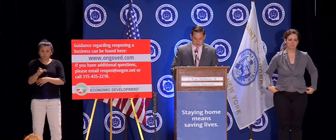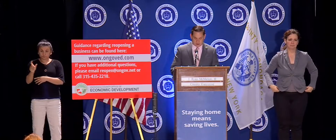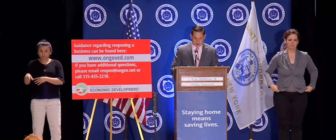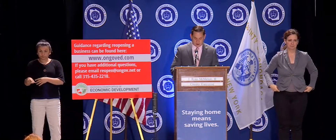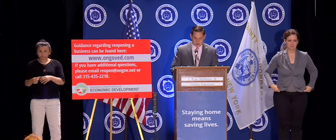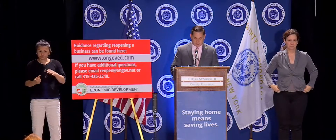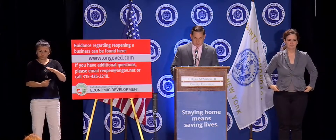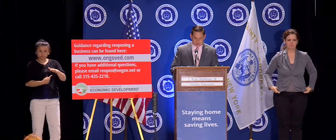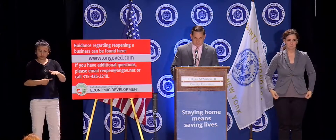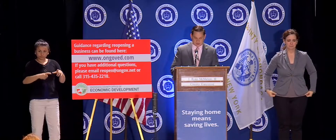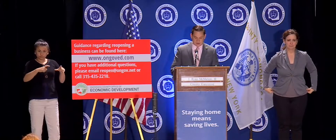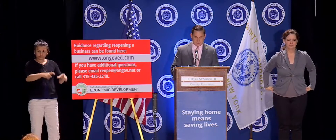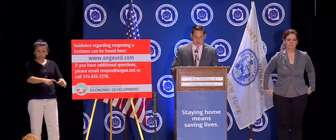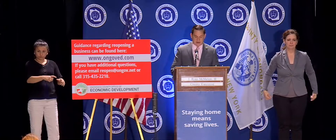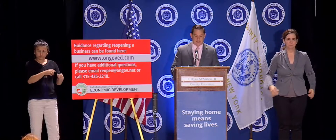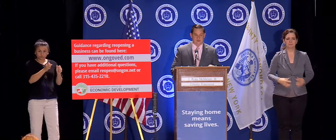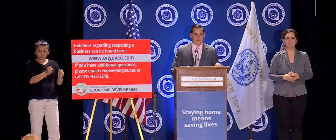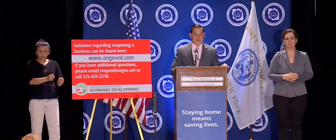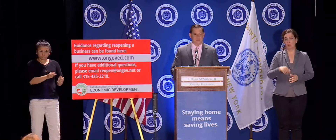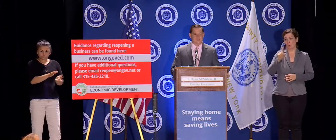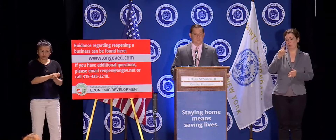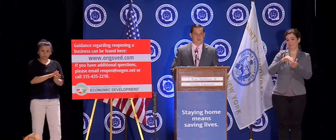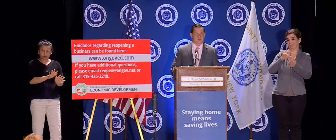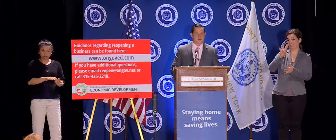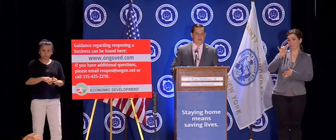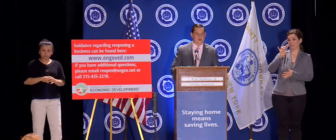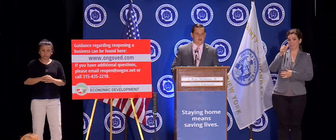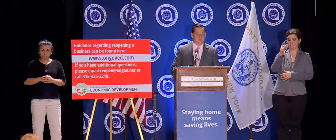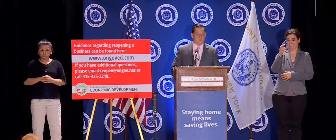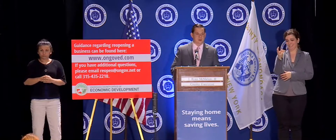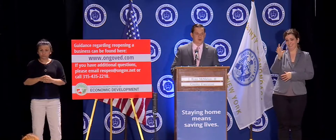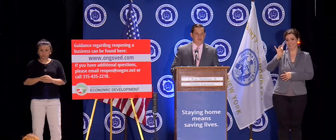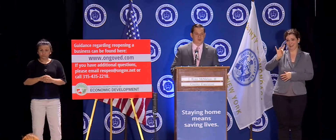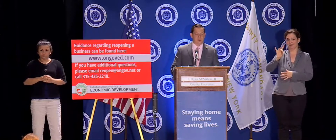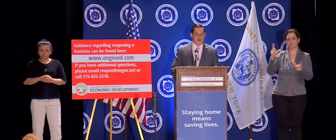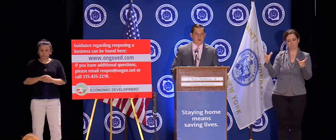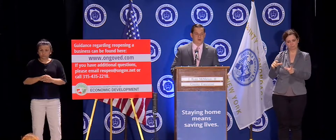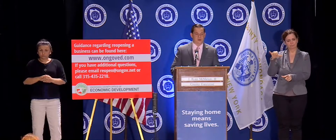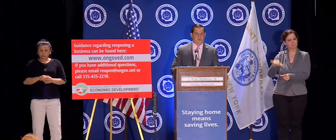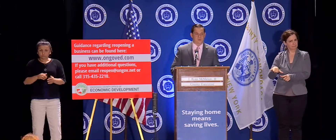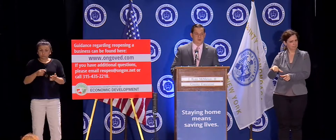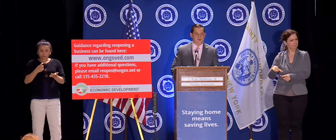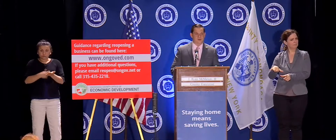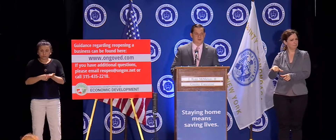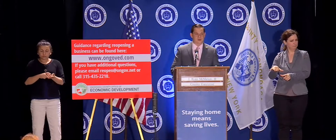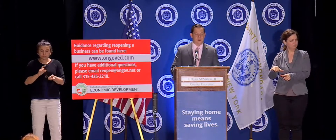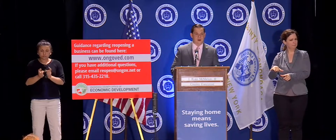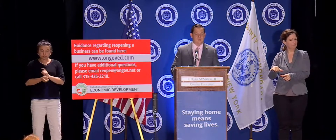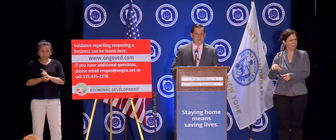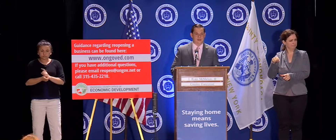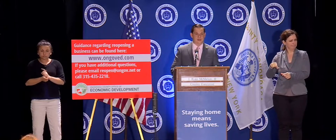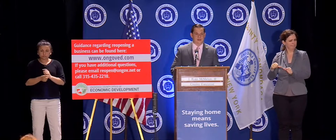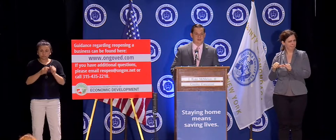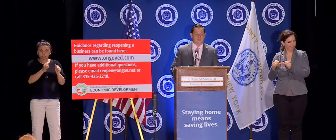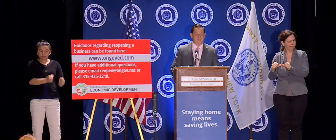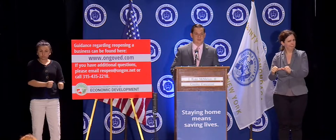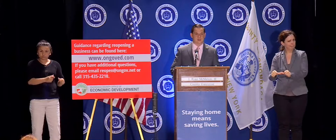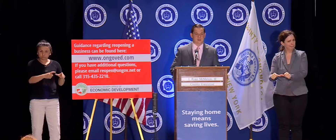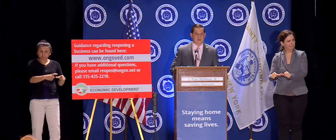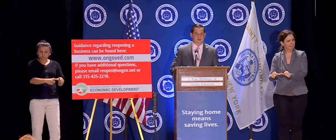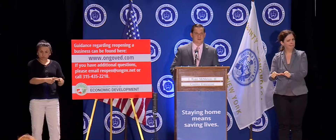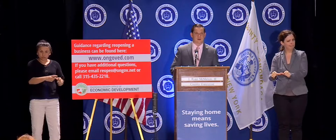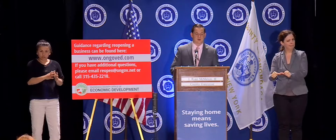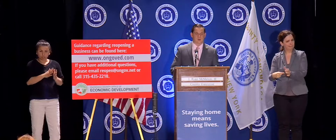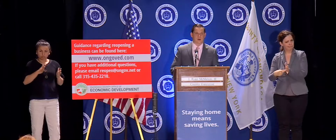quarantine. CDC guidelines have changed. This number's staying larger, longer, because now 10 days to